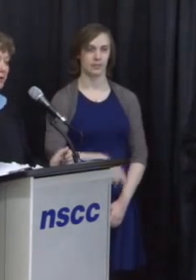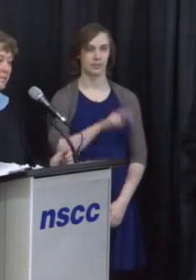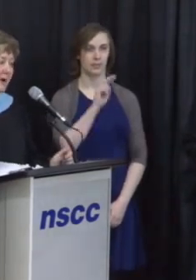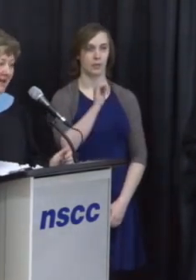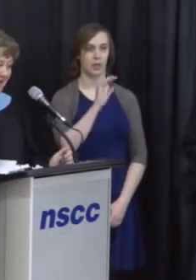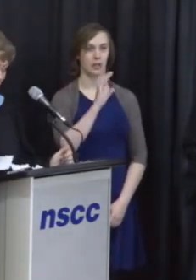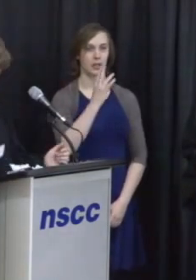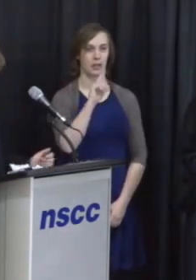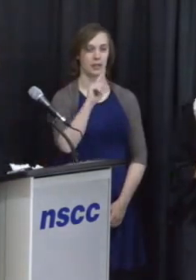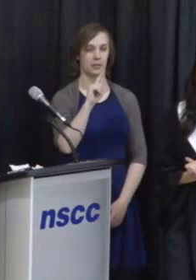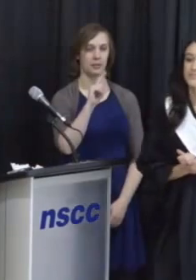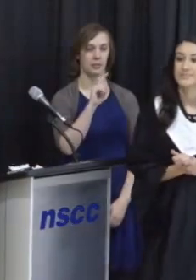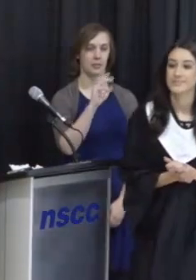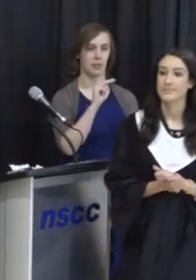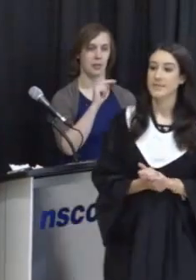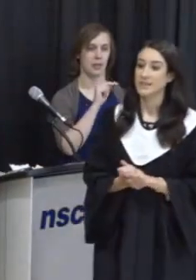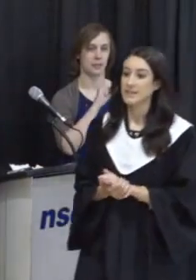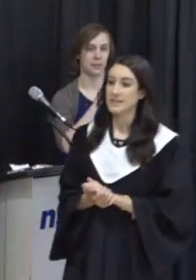Rachel Monette.